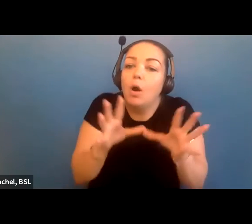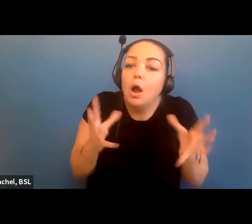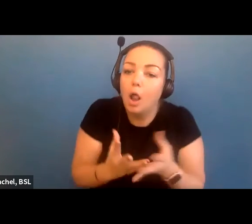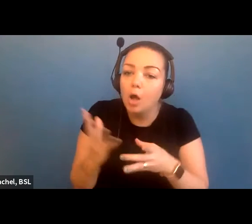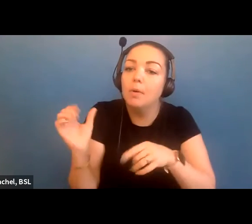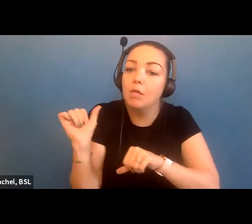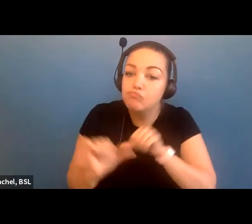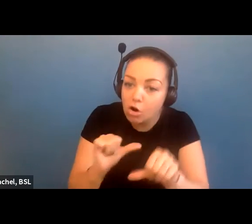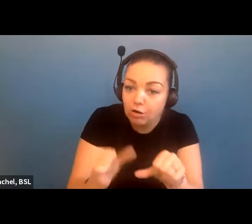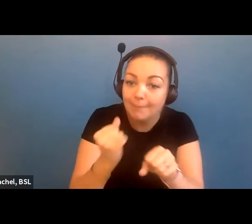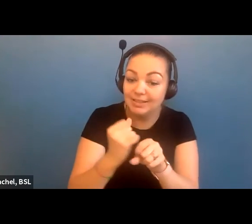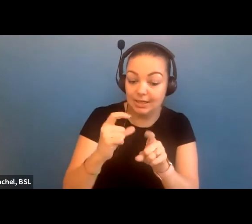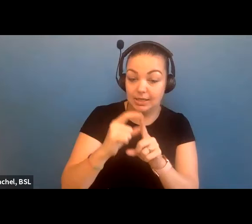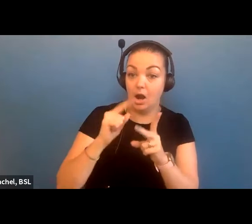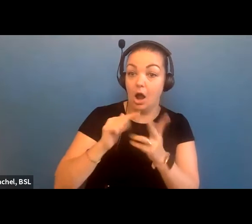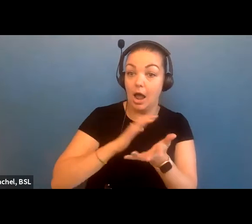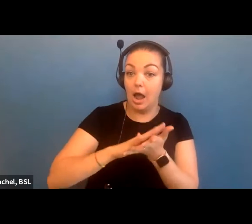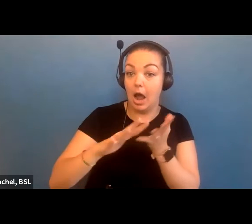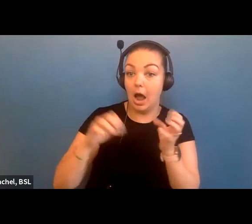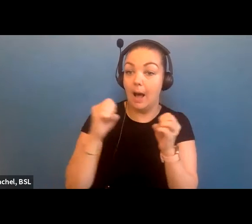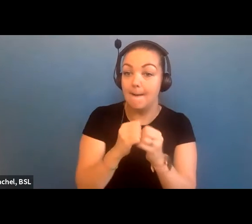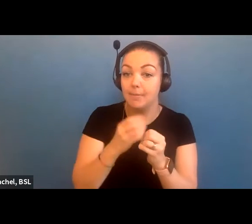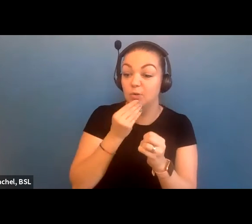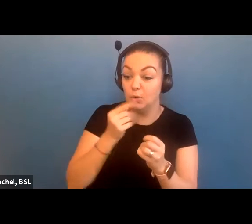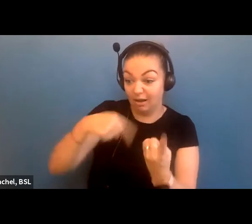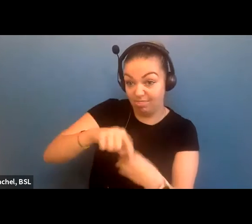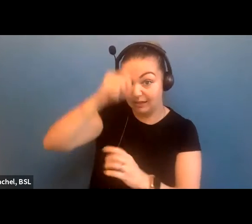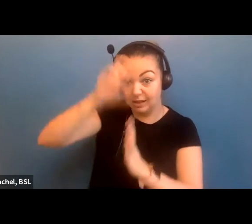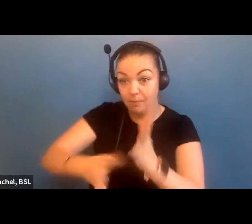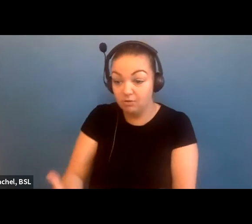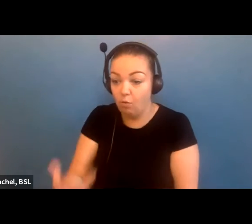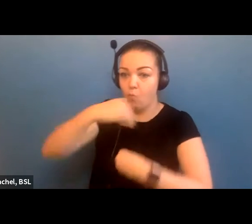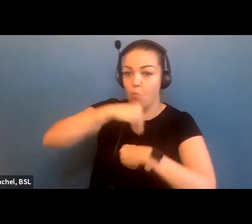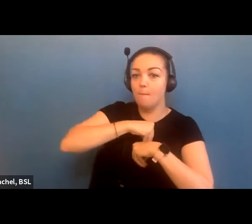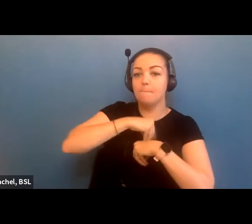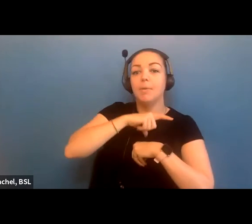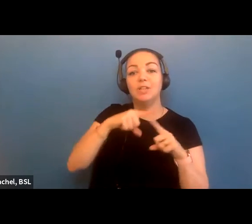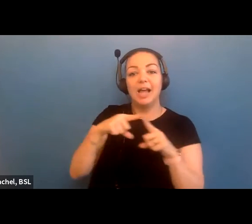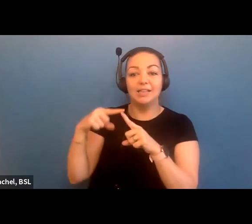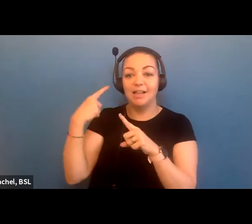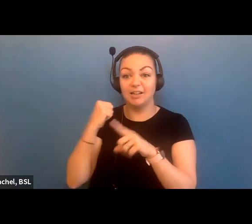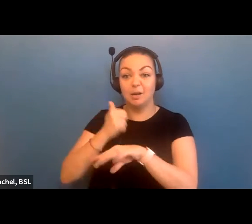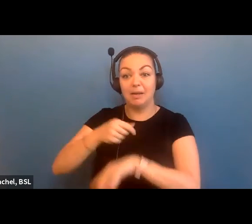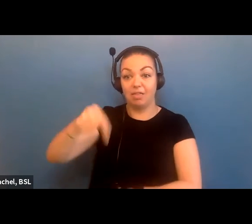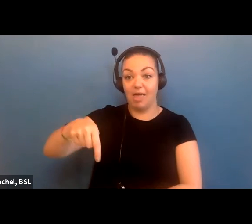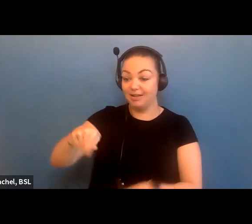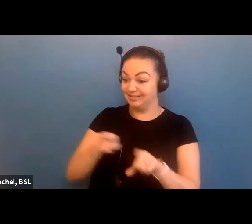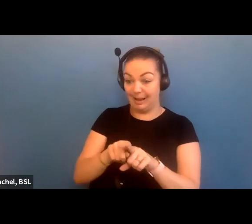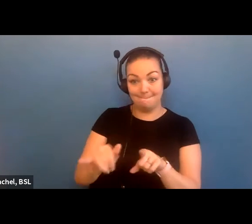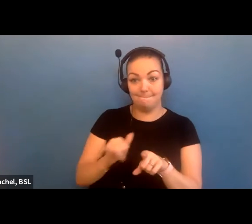harnessing that experience and that knowledge from East London to help support and guide other cities around the